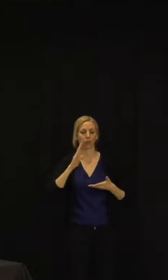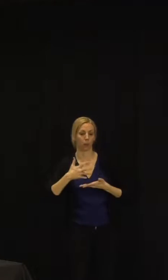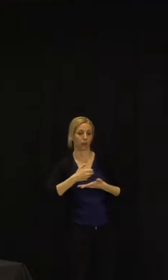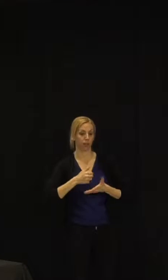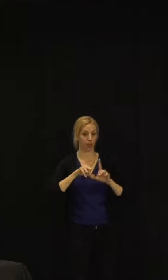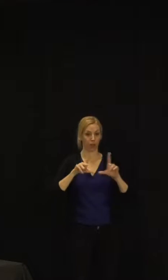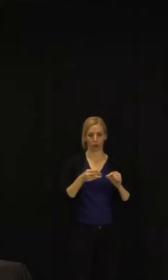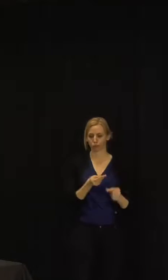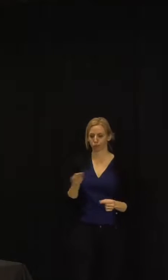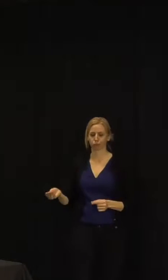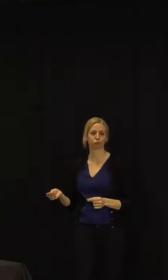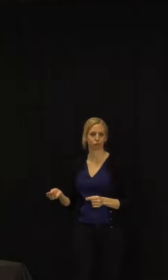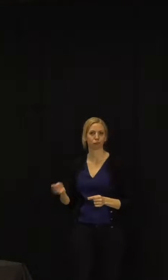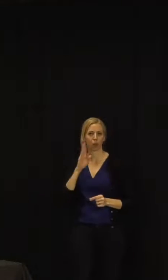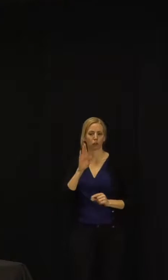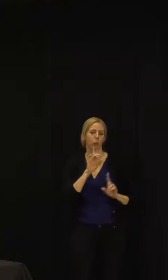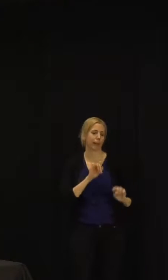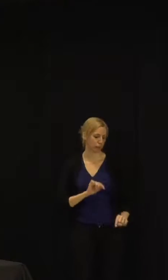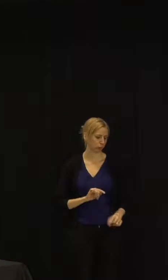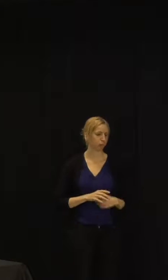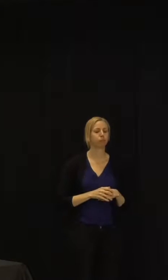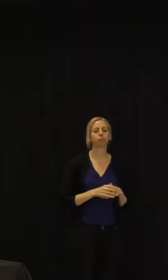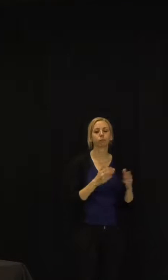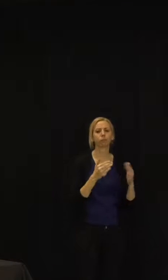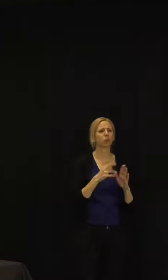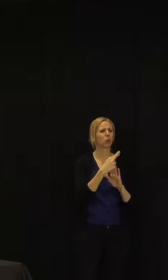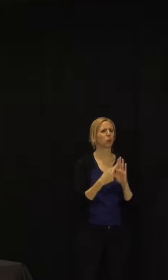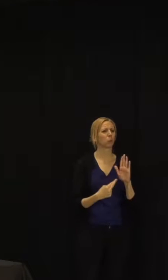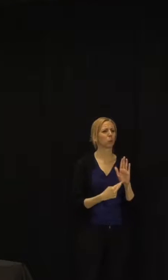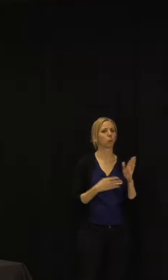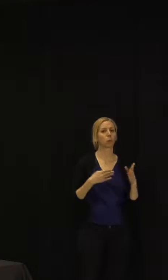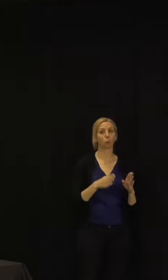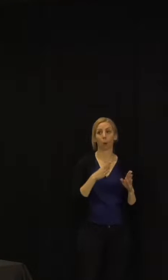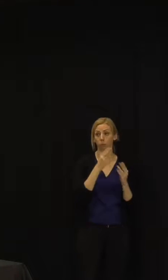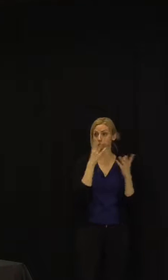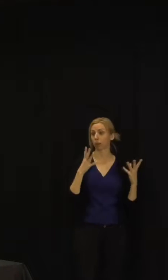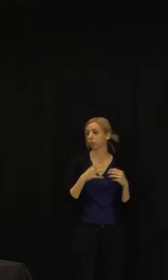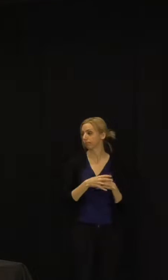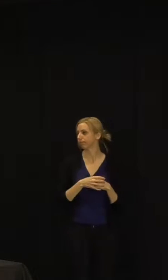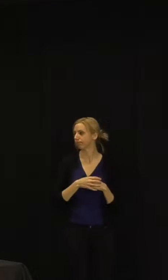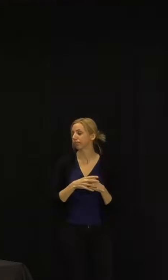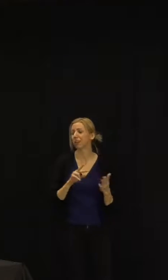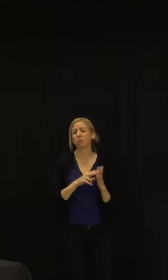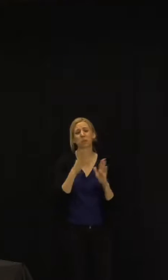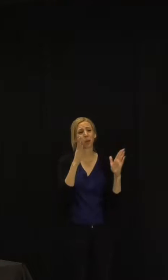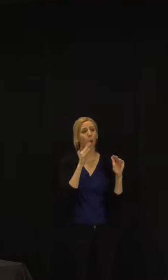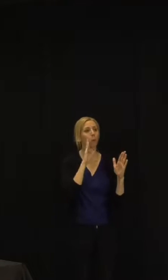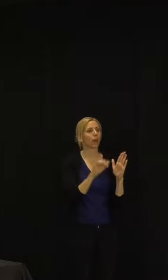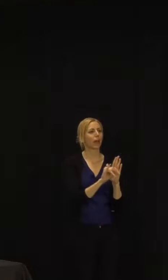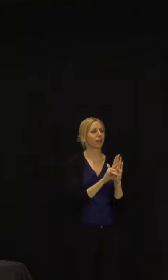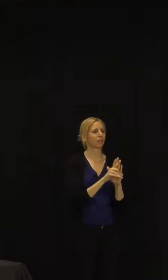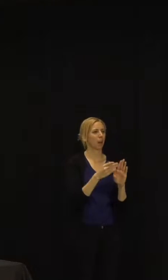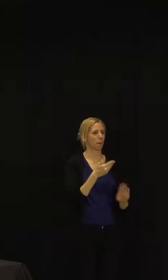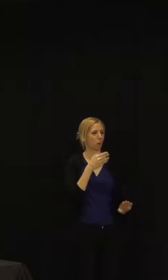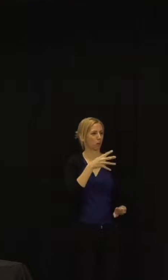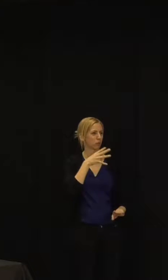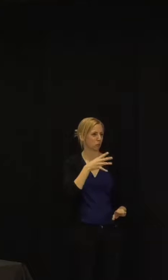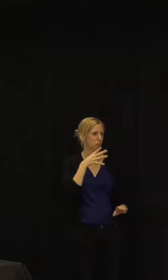up to me. Rules of the road, folks, we hope that you'll identify them yourselves before you speak.